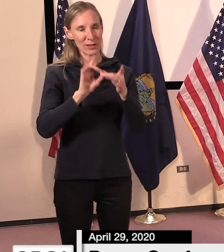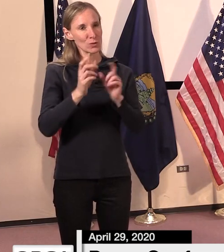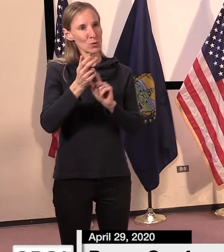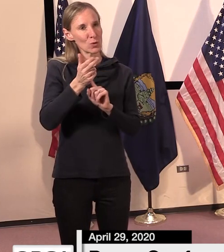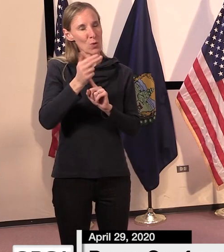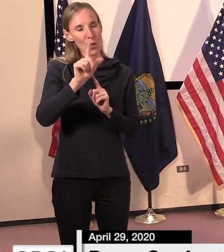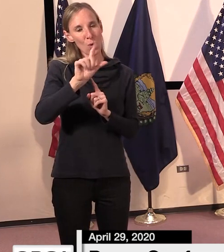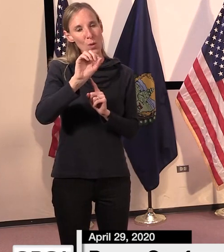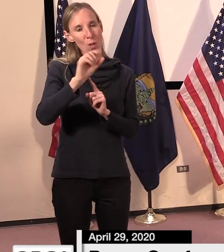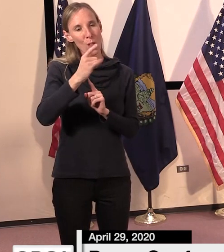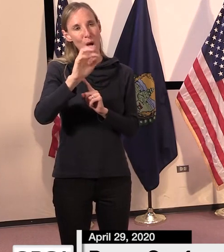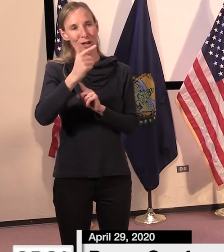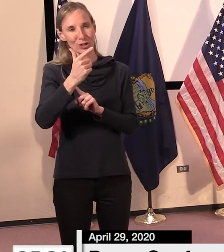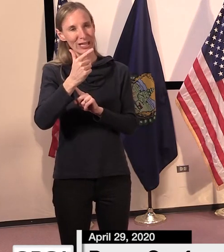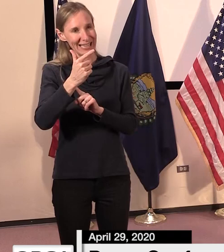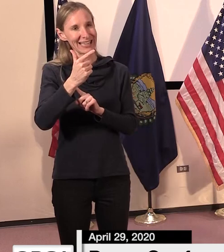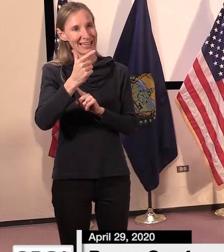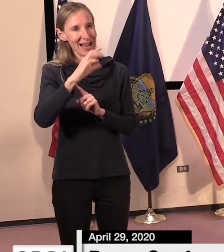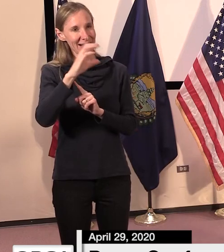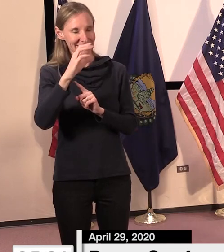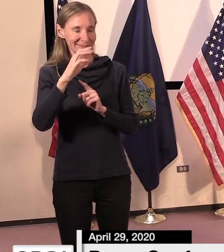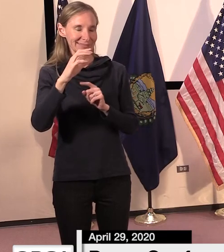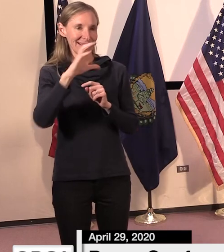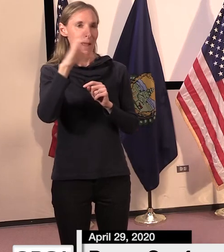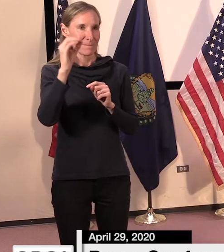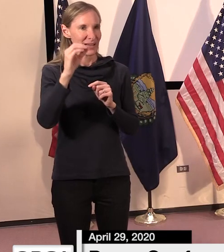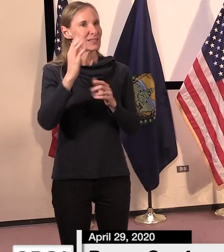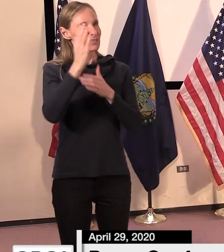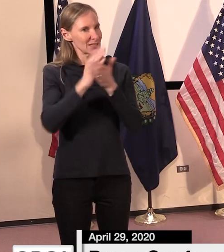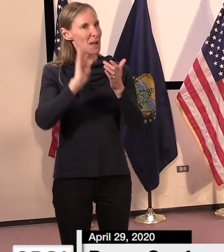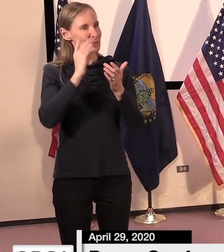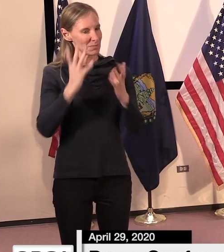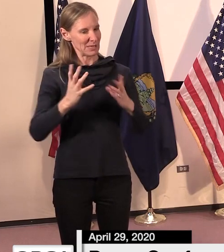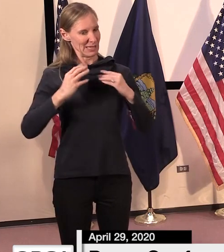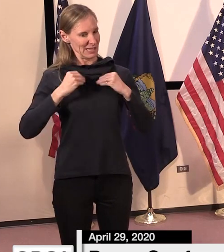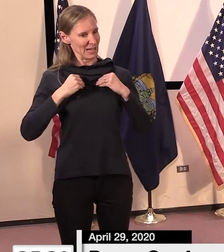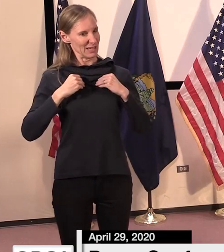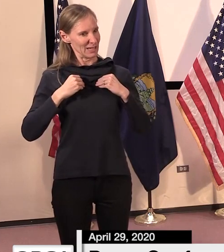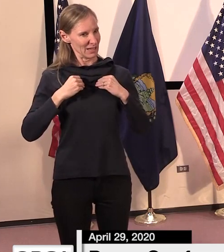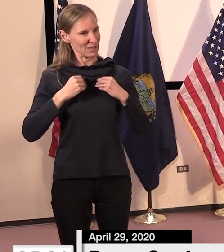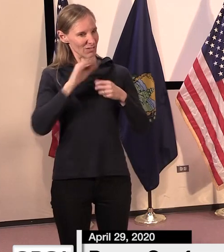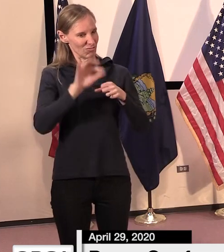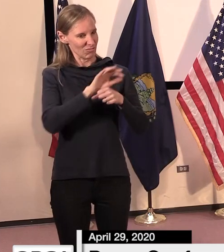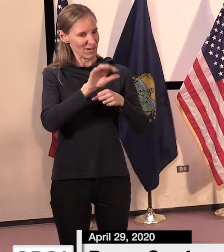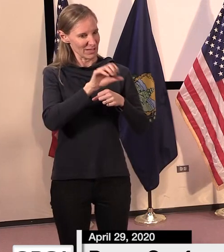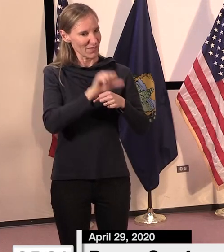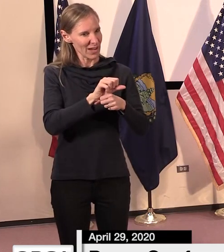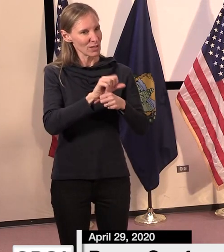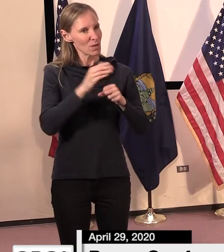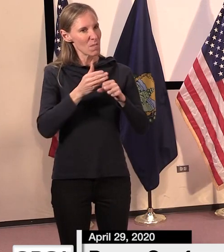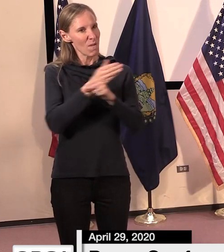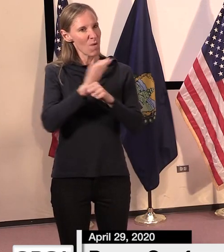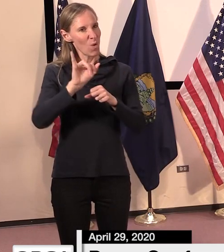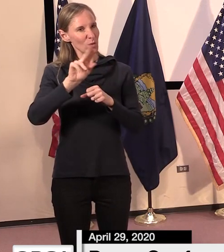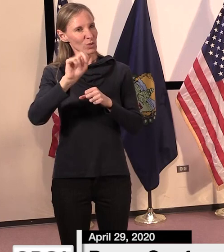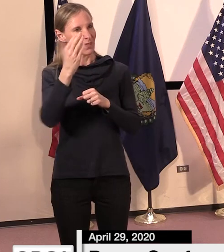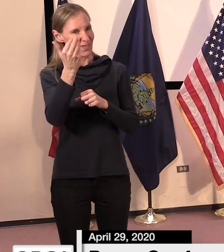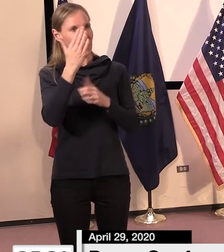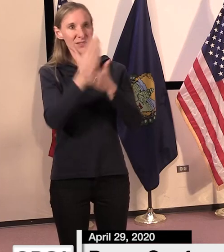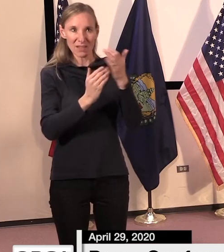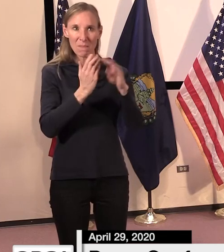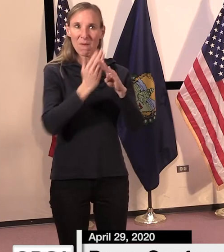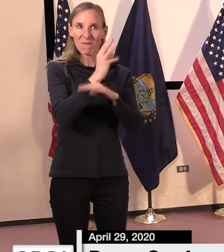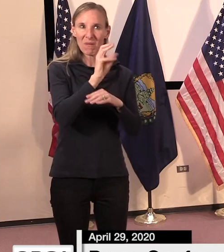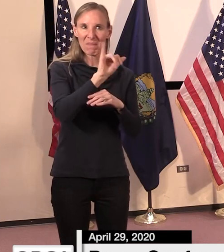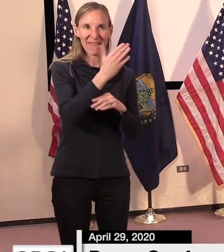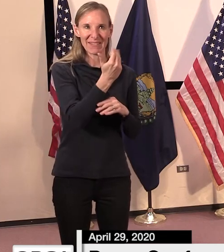taking reservations for before June 15th, and some, in one case, on May 15th. And I was